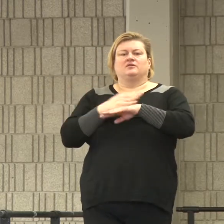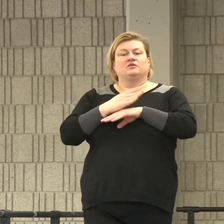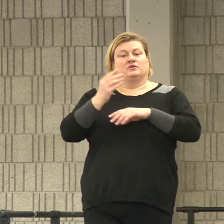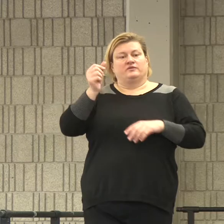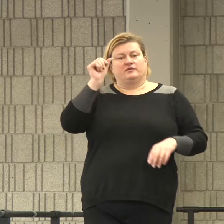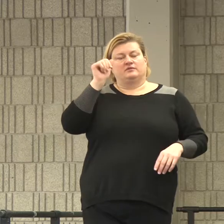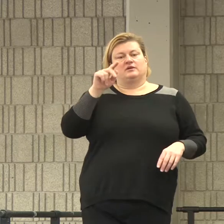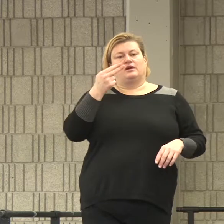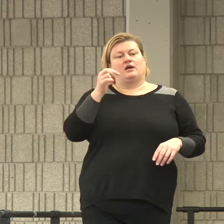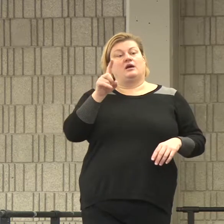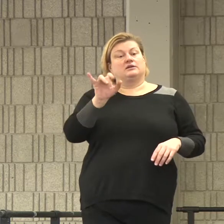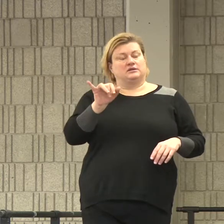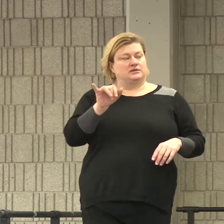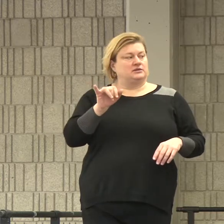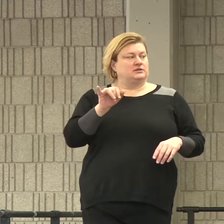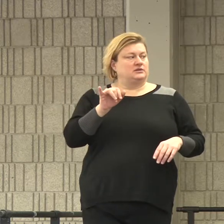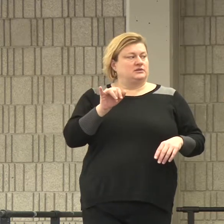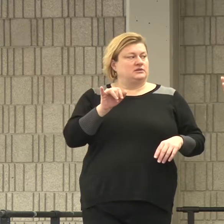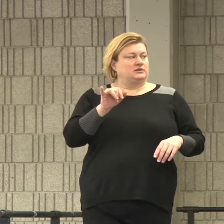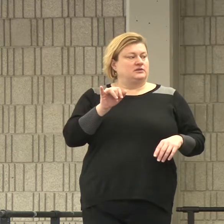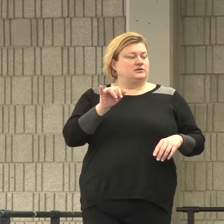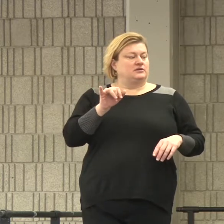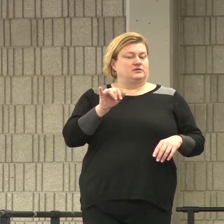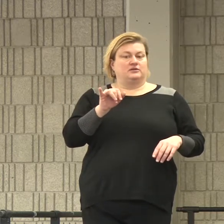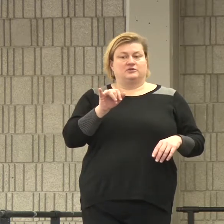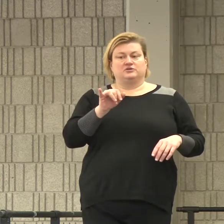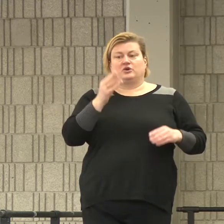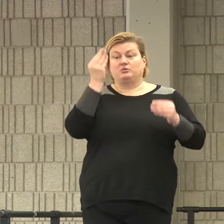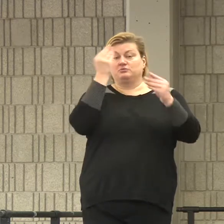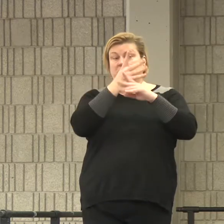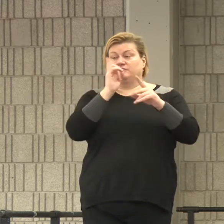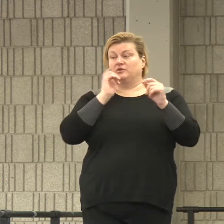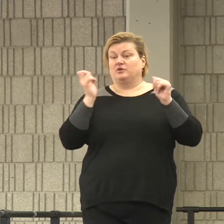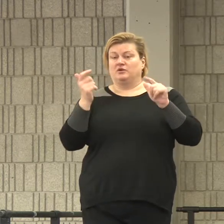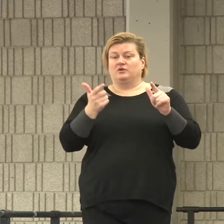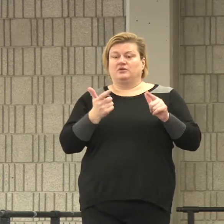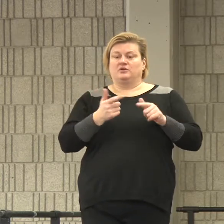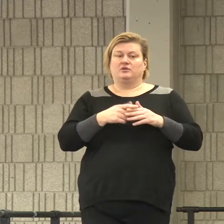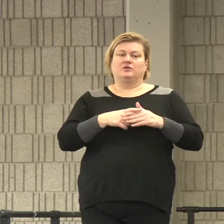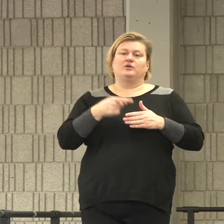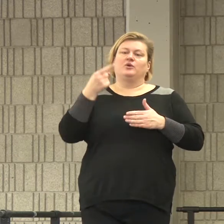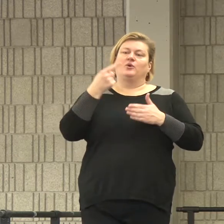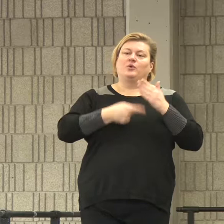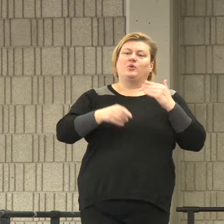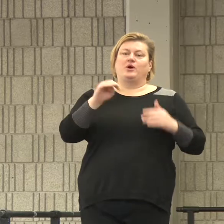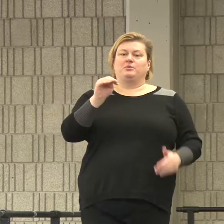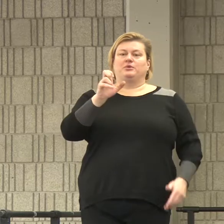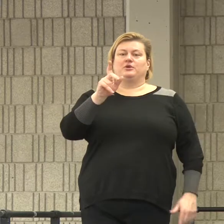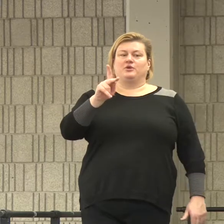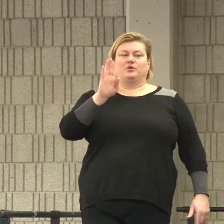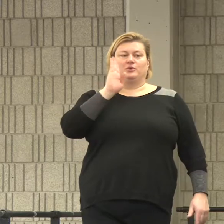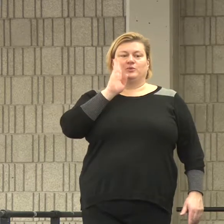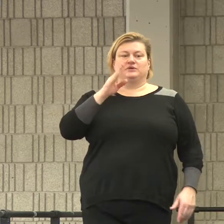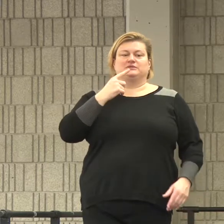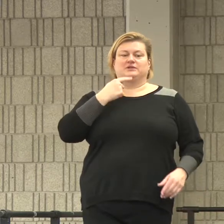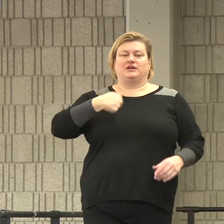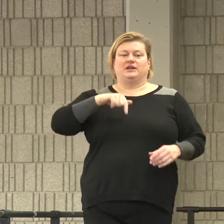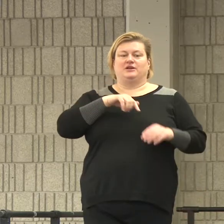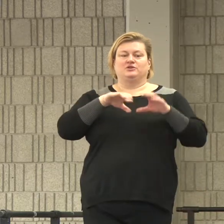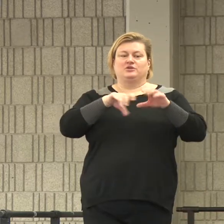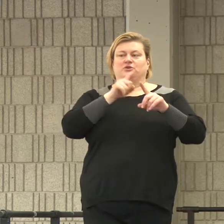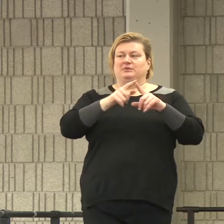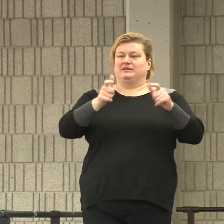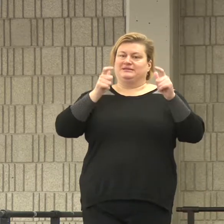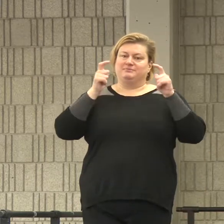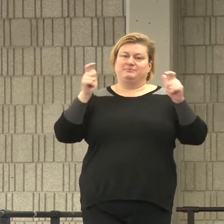influence of Mahatma Gandhi, what, and I leave this for all of you, What would he tell us to do about this massive